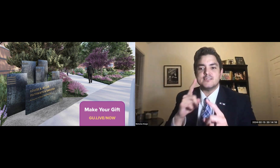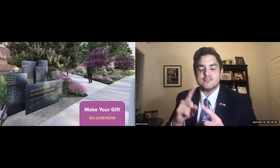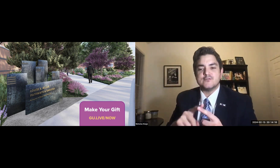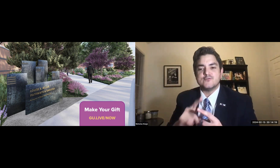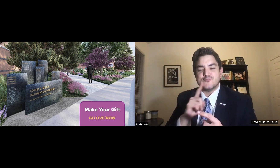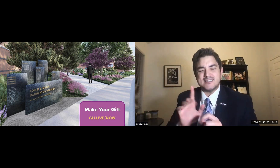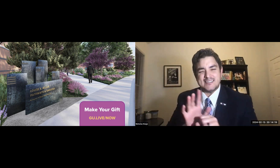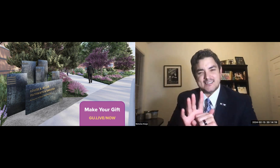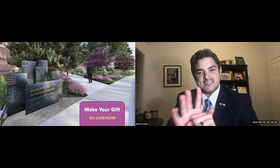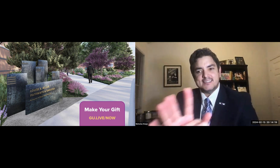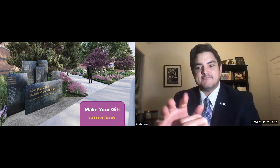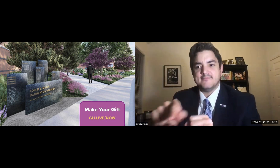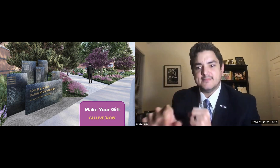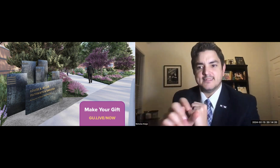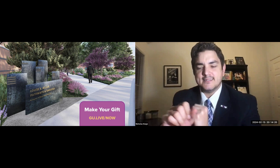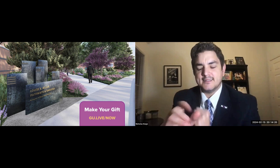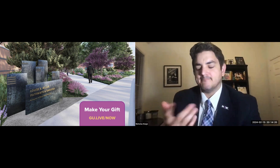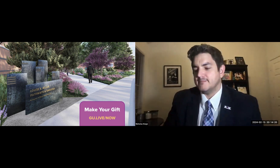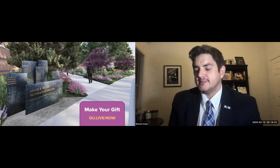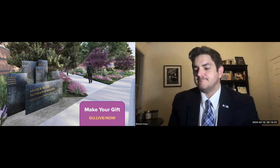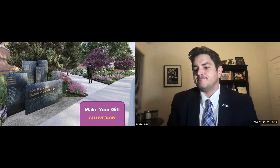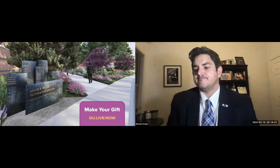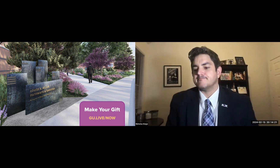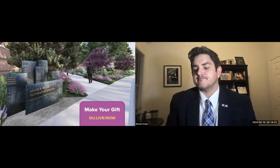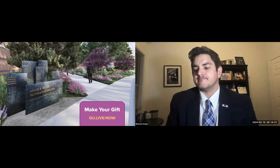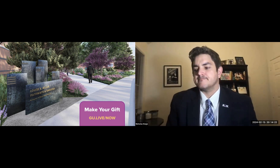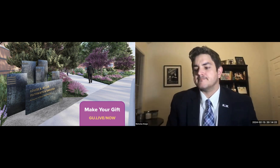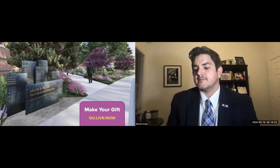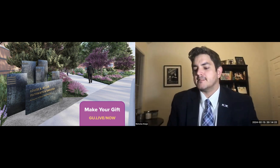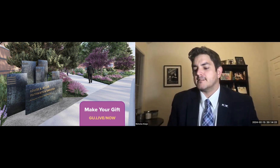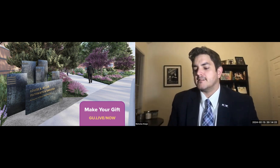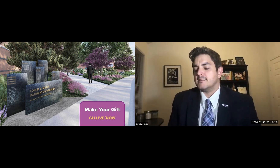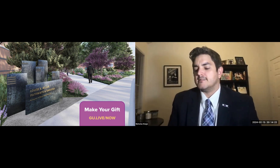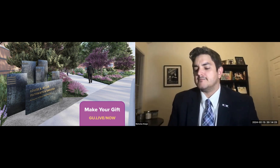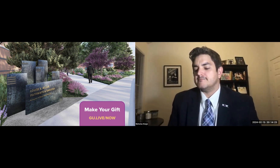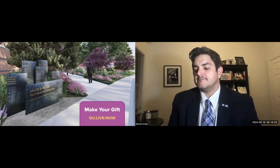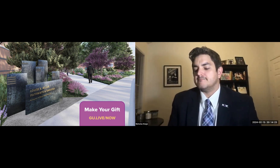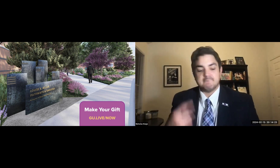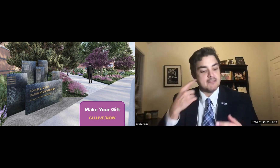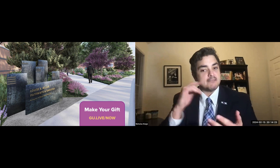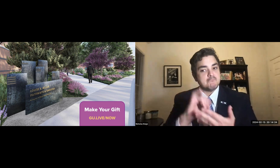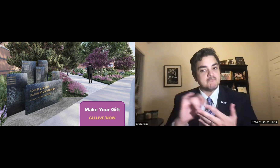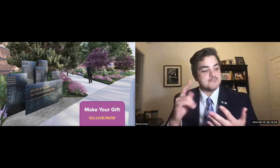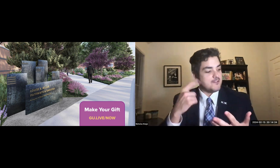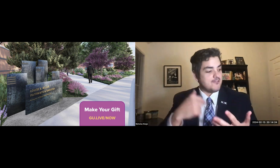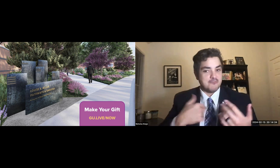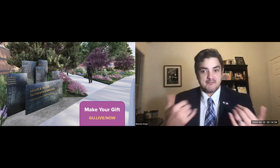time. So that's part of my personal mission, is to keep pushing this forward.